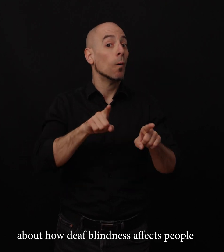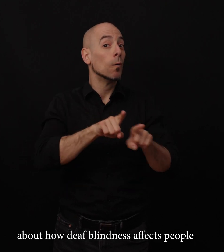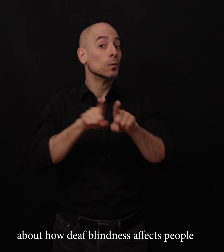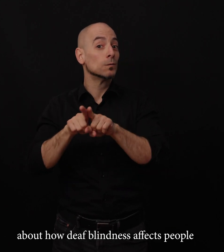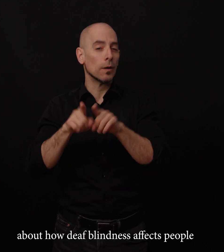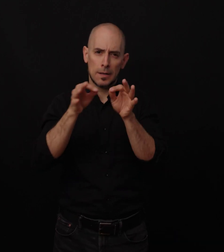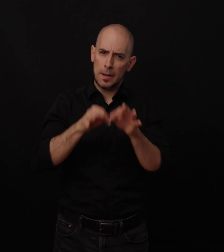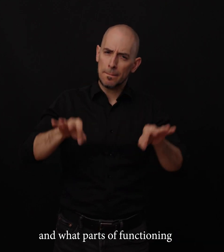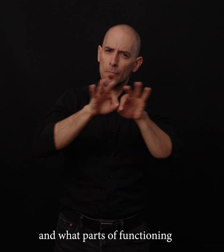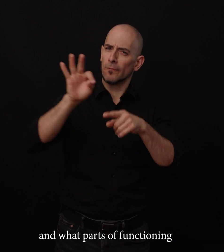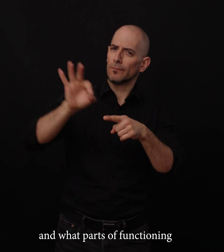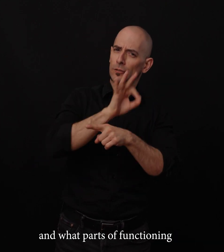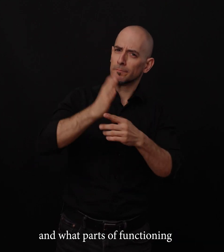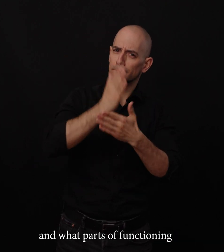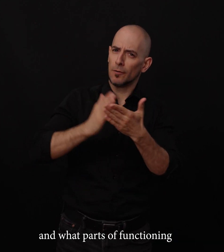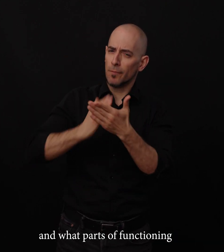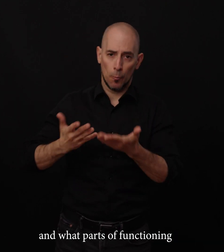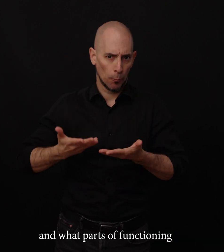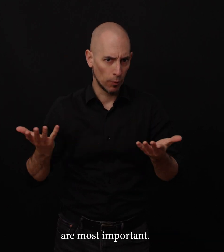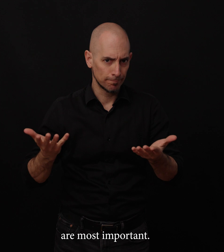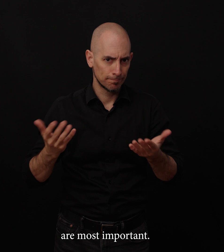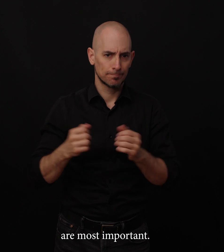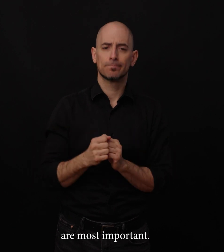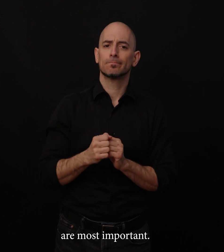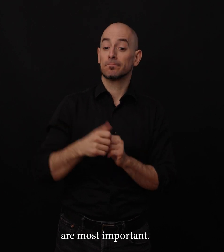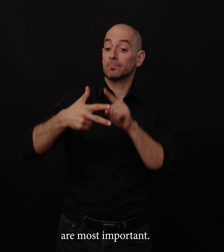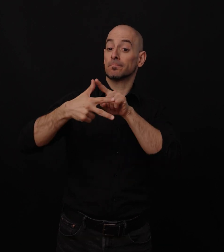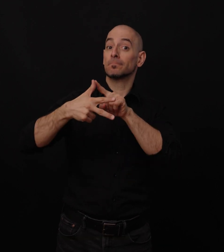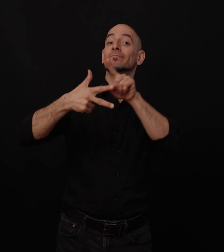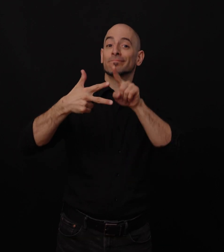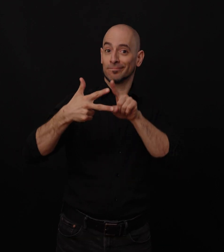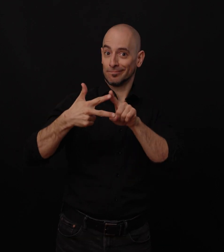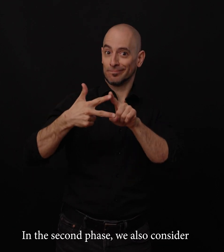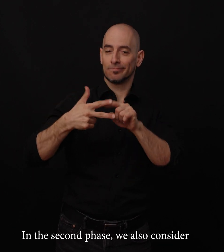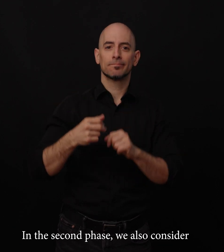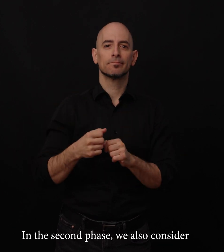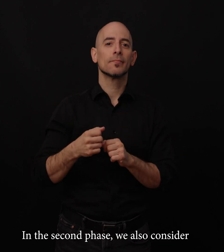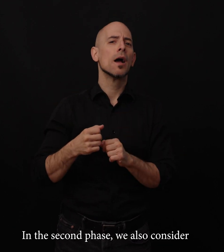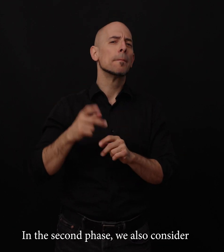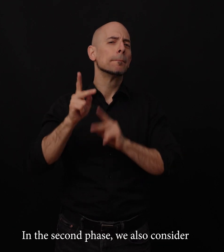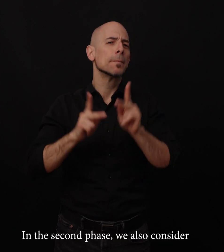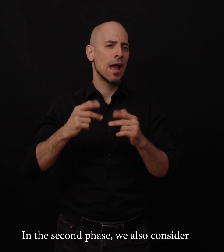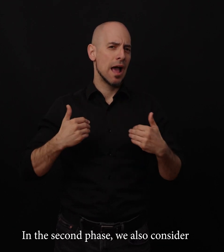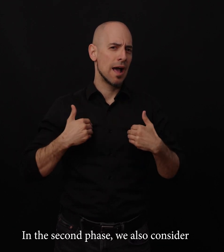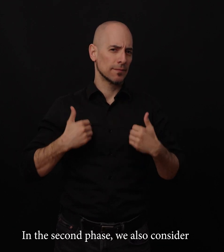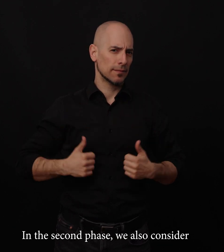affects people and what parts of functioning are most important. In the second phase, we also consider